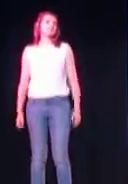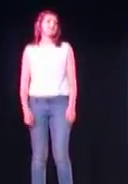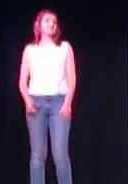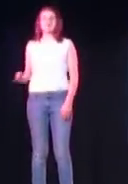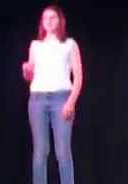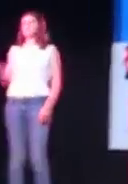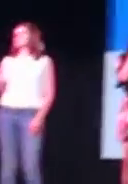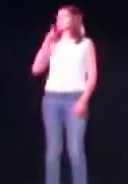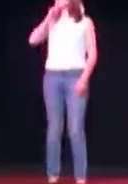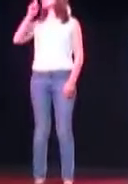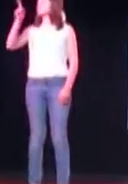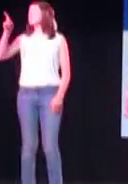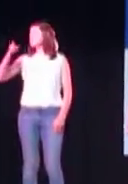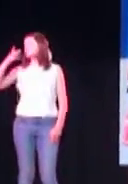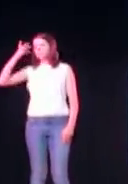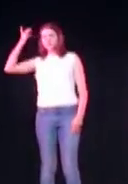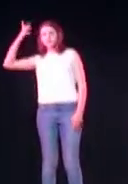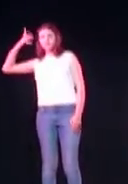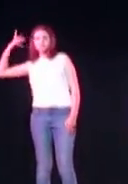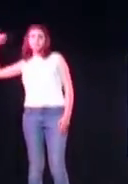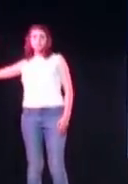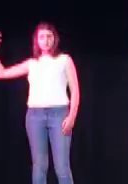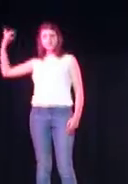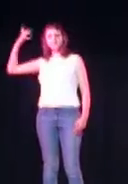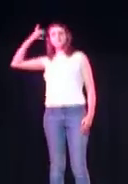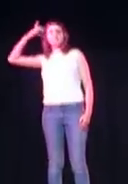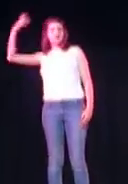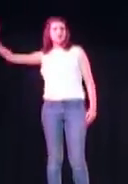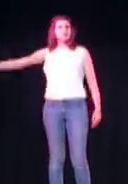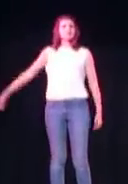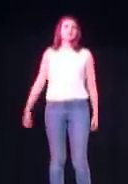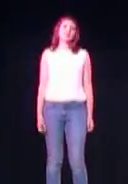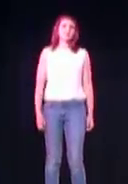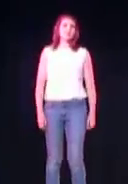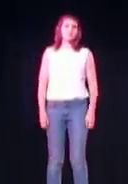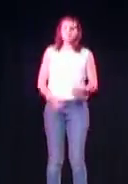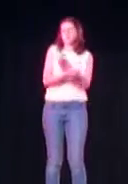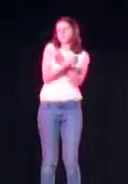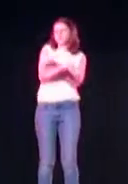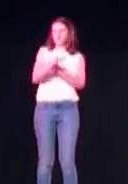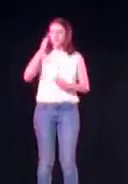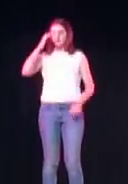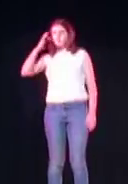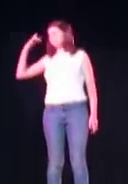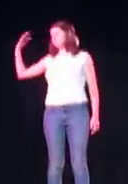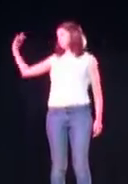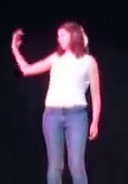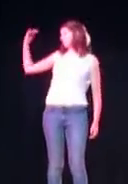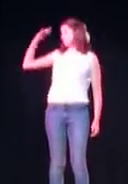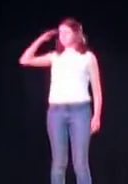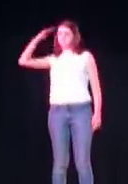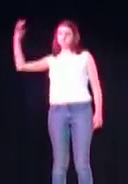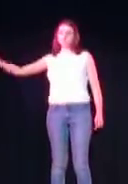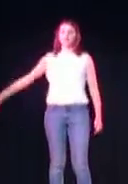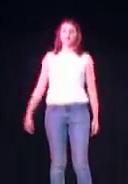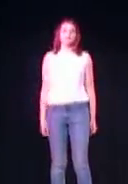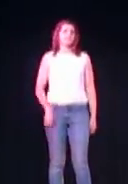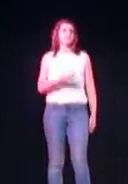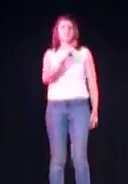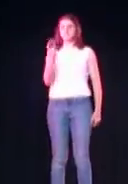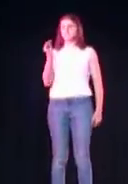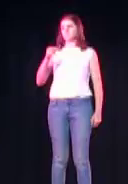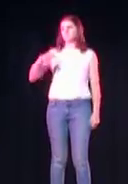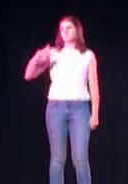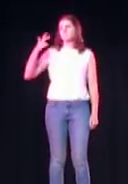And they say she's been gone Eighteen, so that they dream